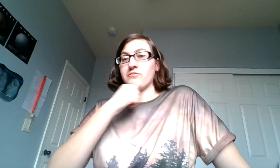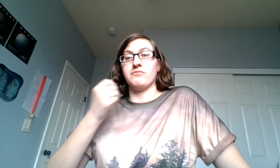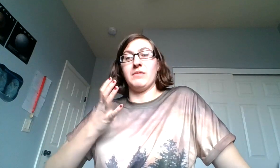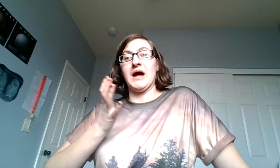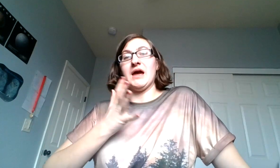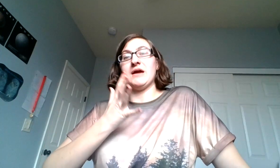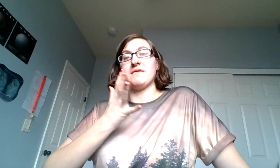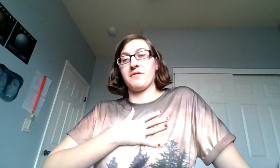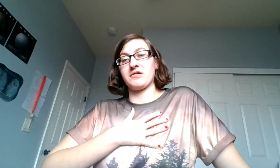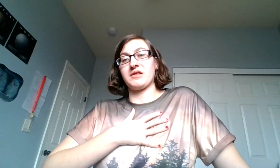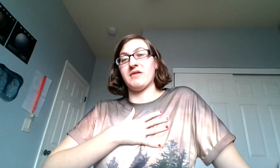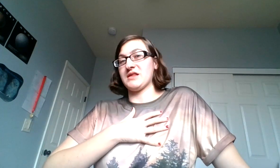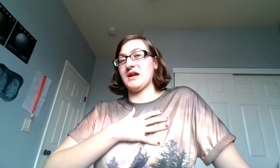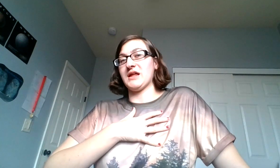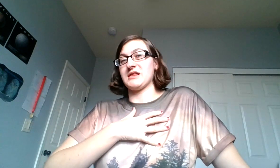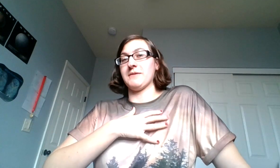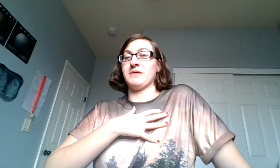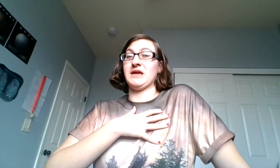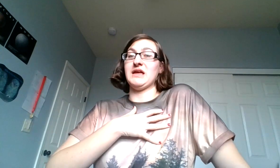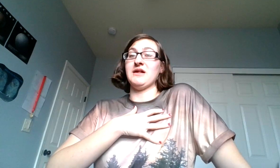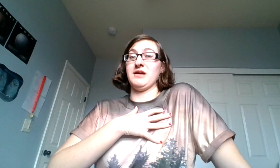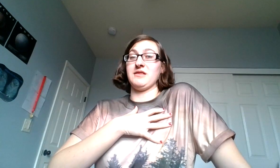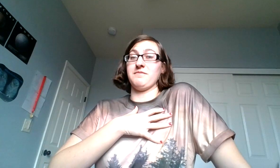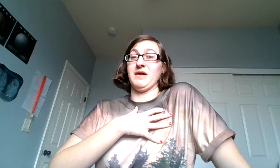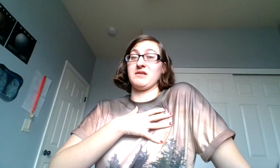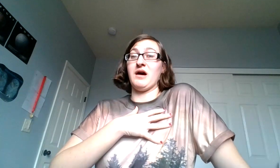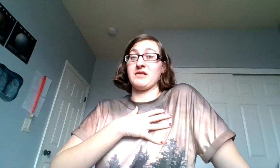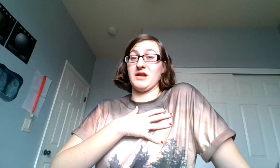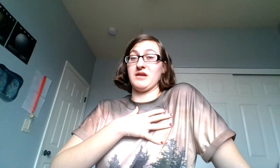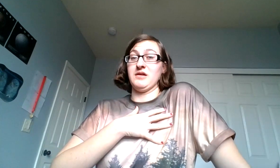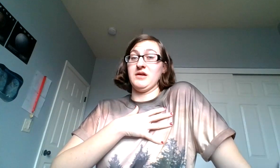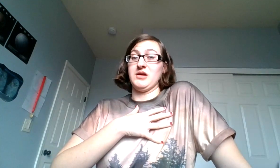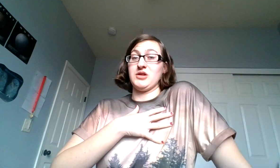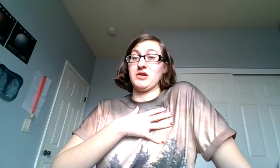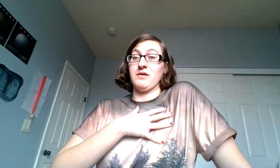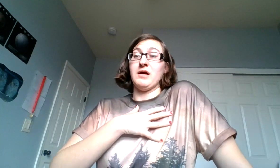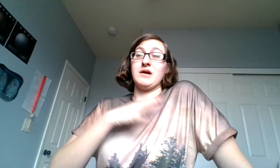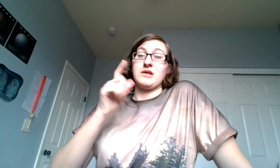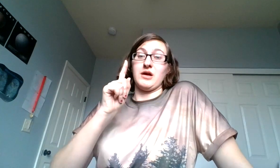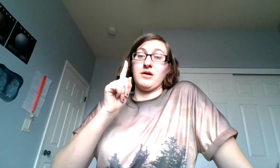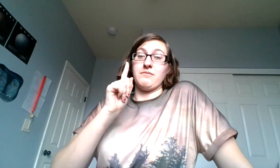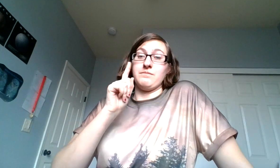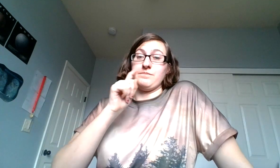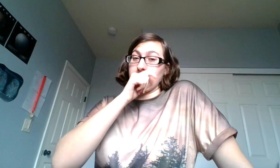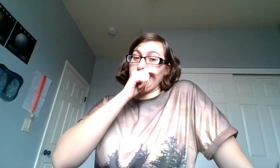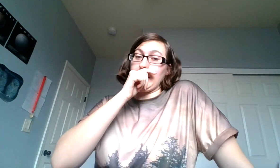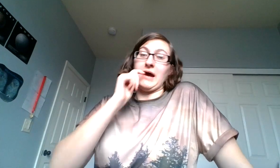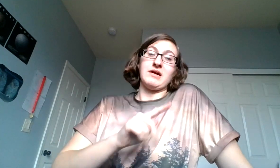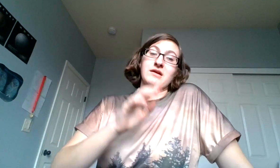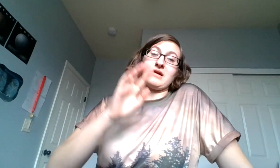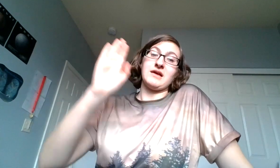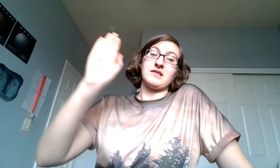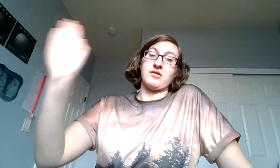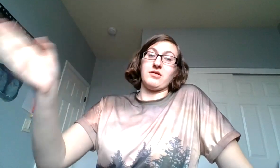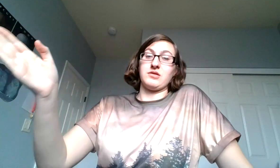My first and last name is definitely Elizabeth Dawson. So I want you guys to go to